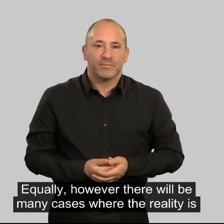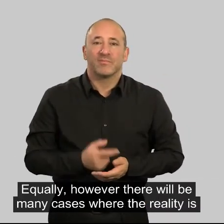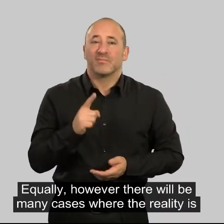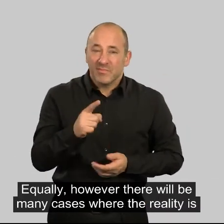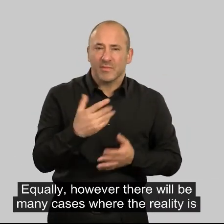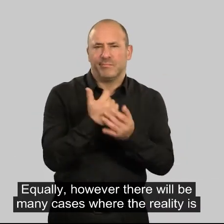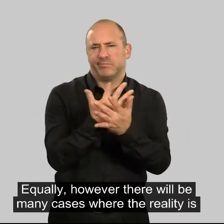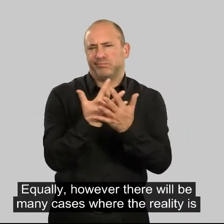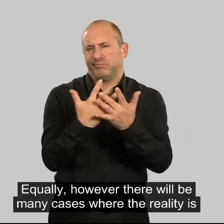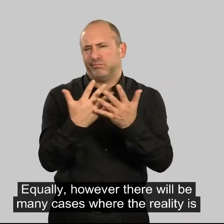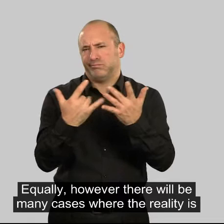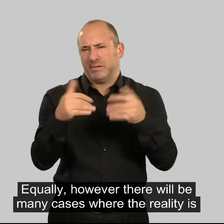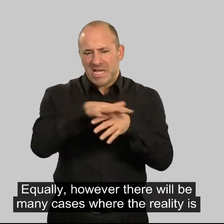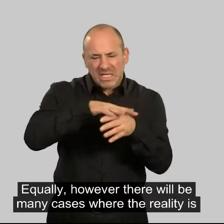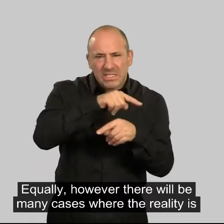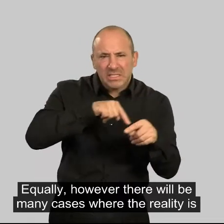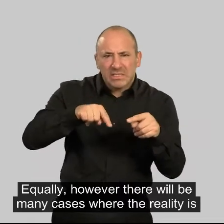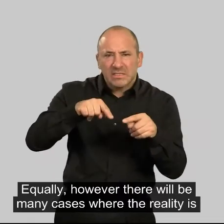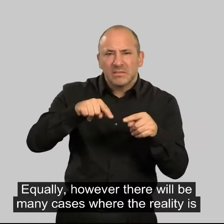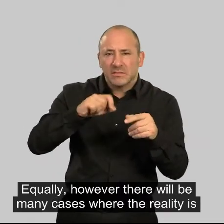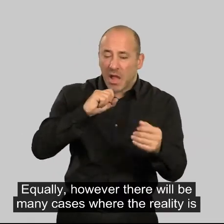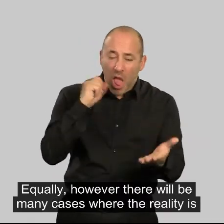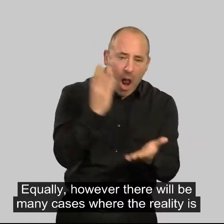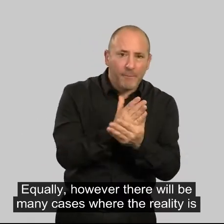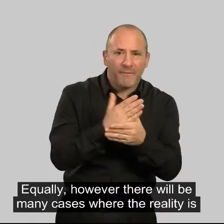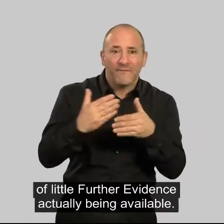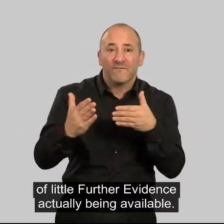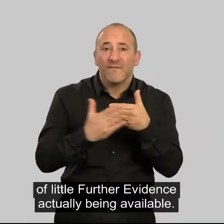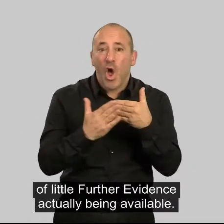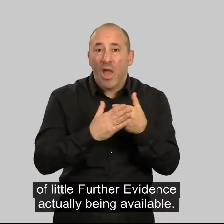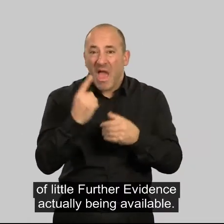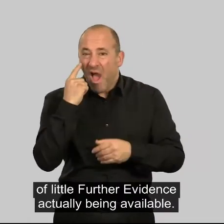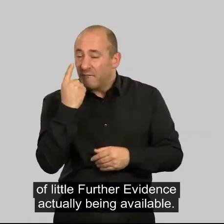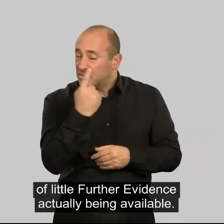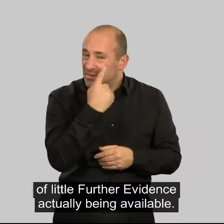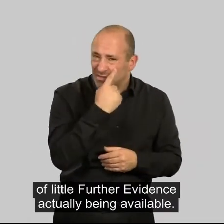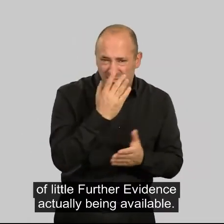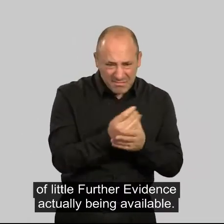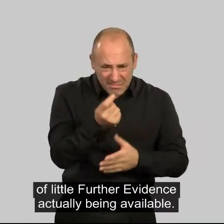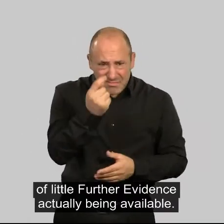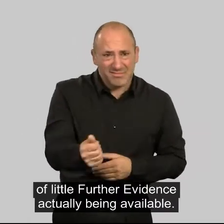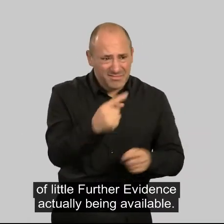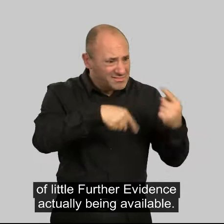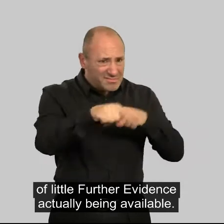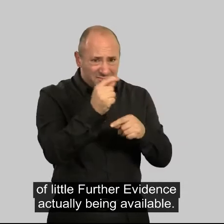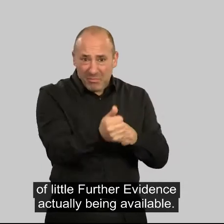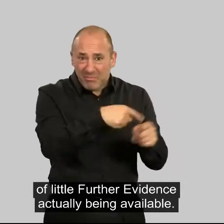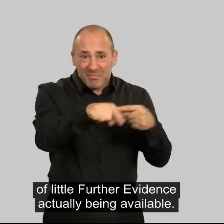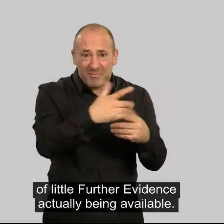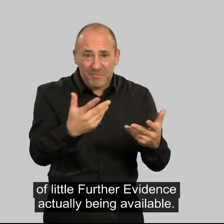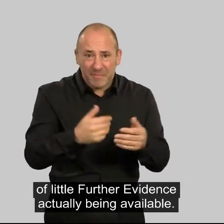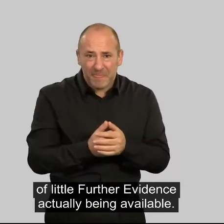Equally, however, there will be many cases where the reality is of little further evidence actually being